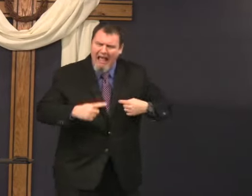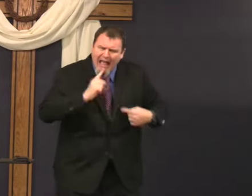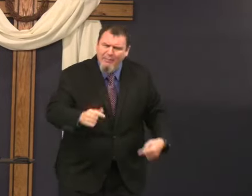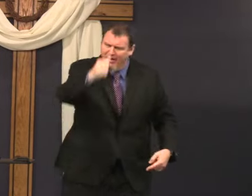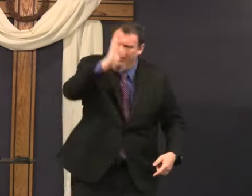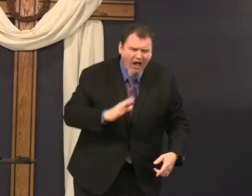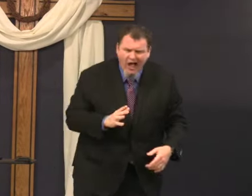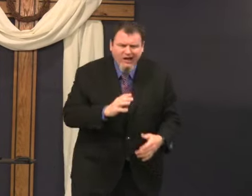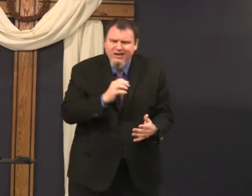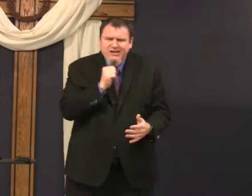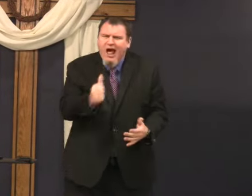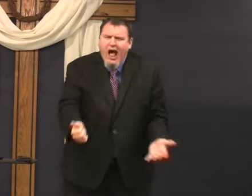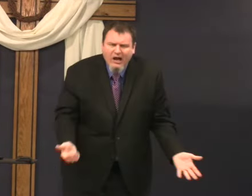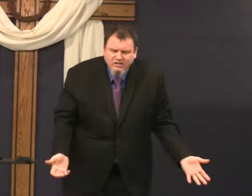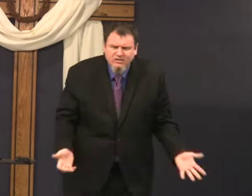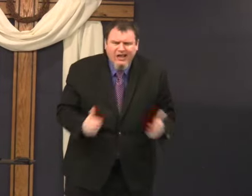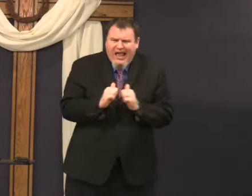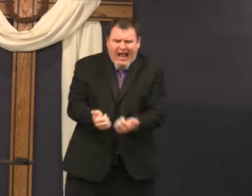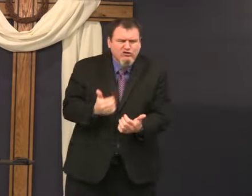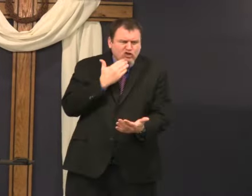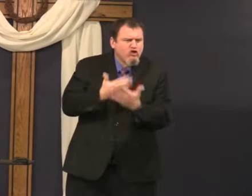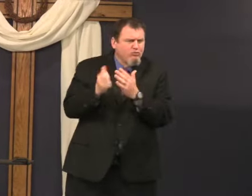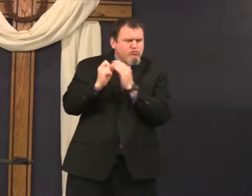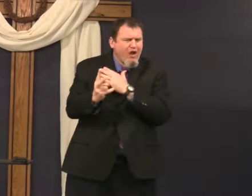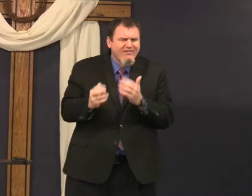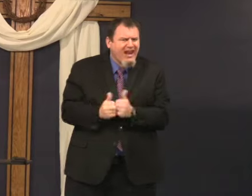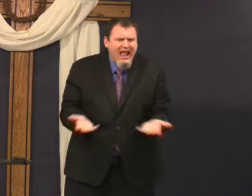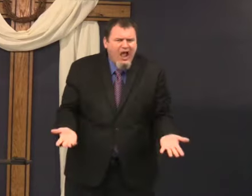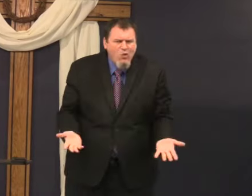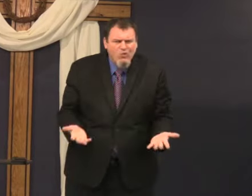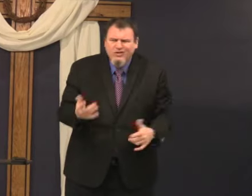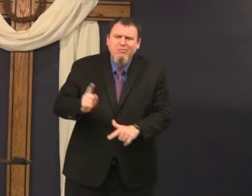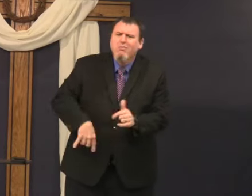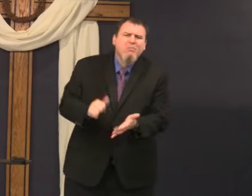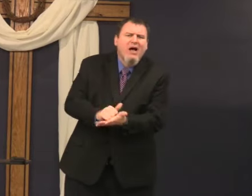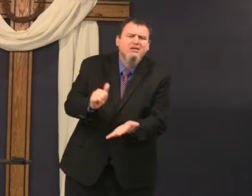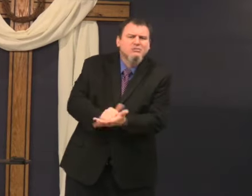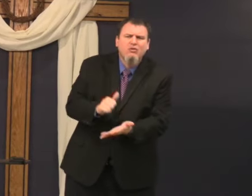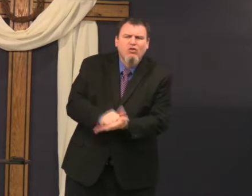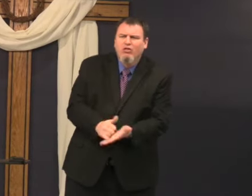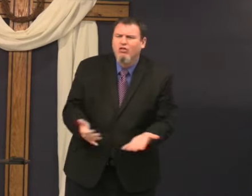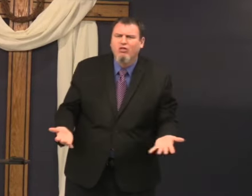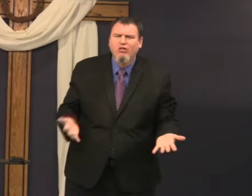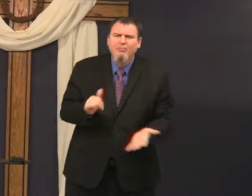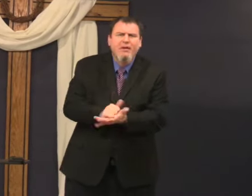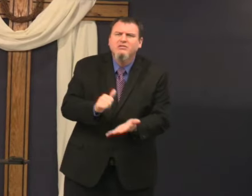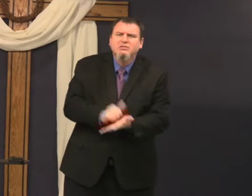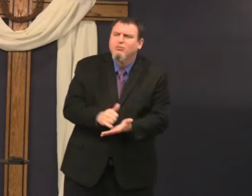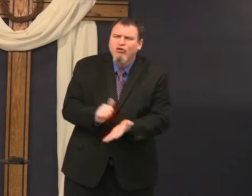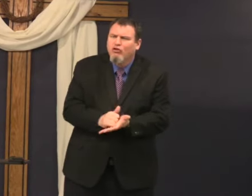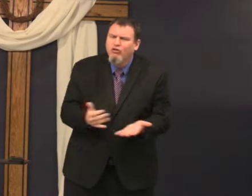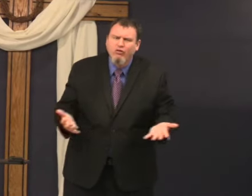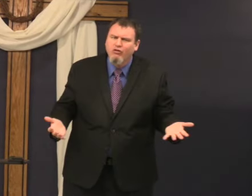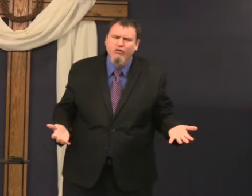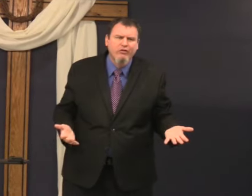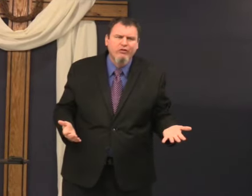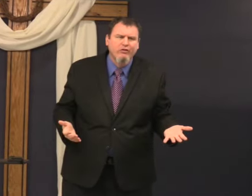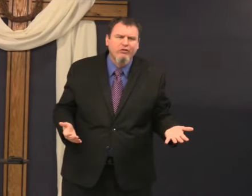But how could he be a prophet if he's saying, I'm God? How could he be a good prophet? That's not possible.